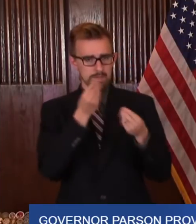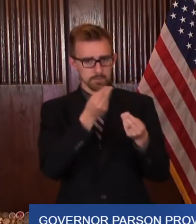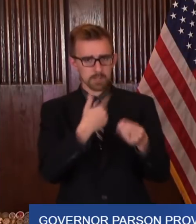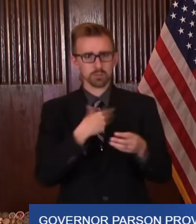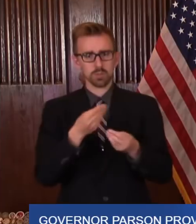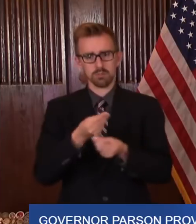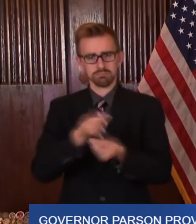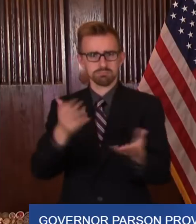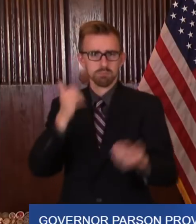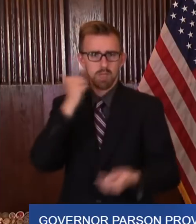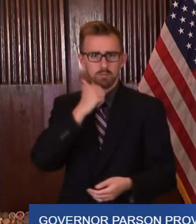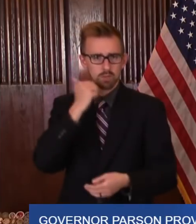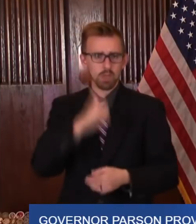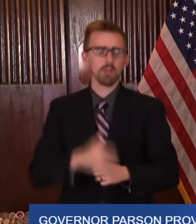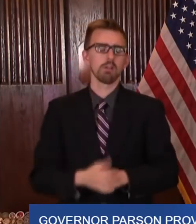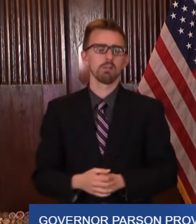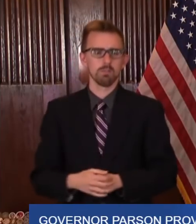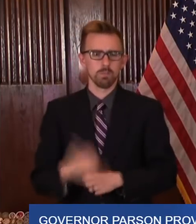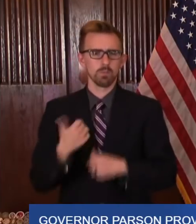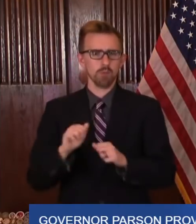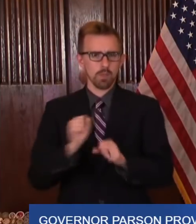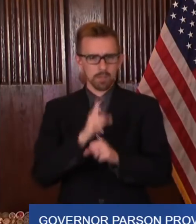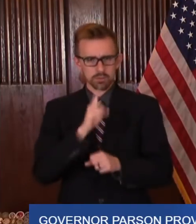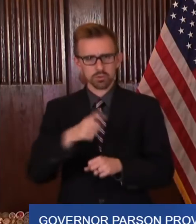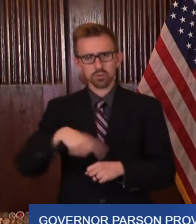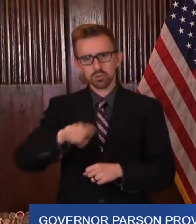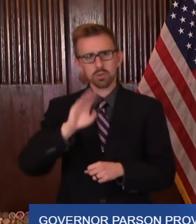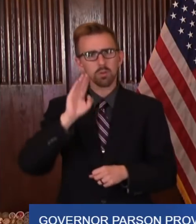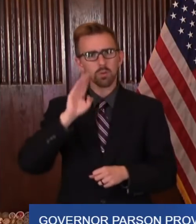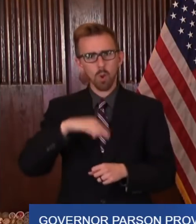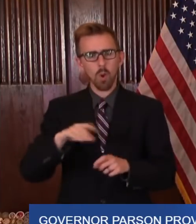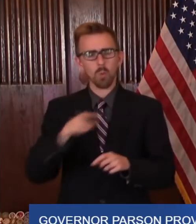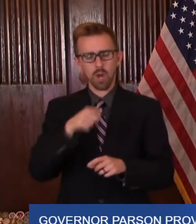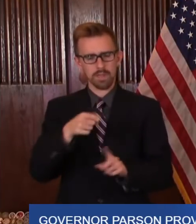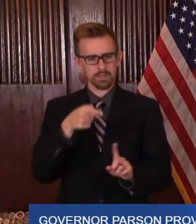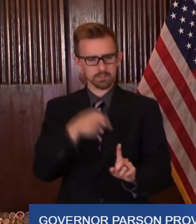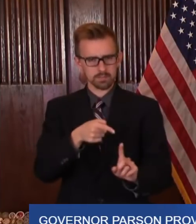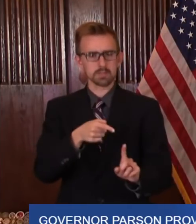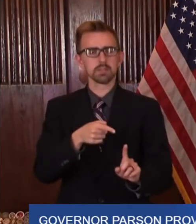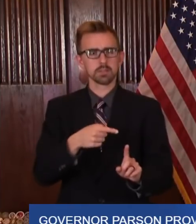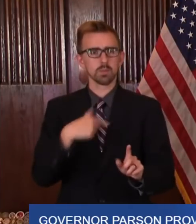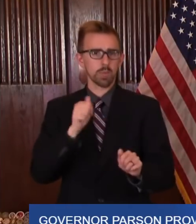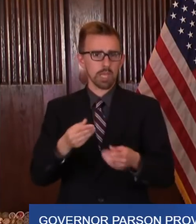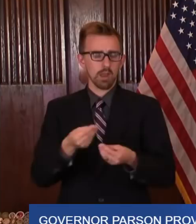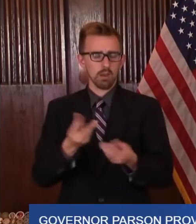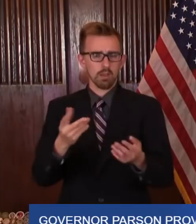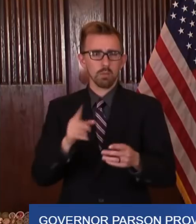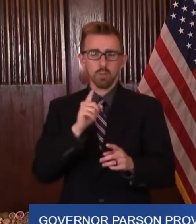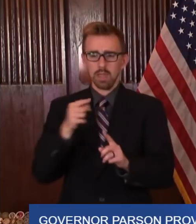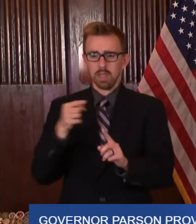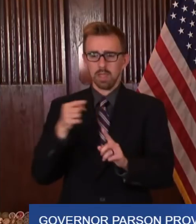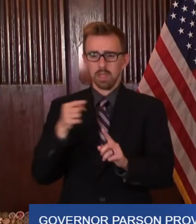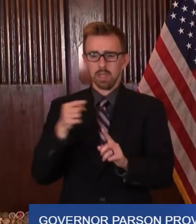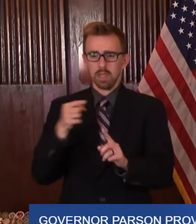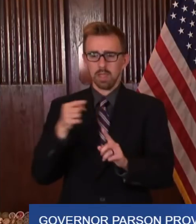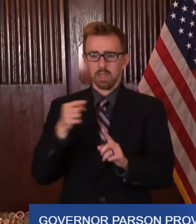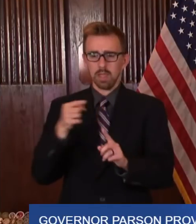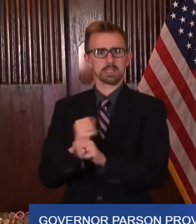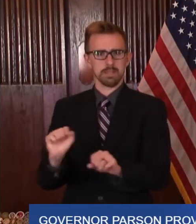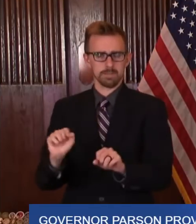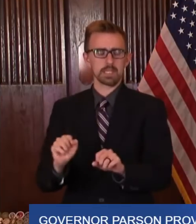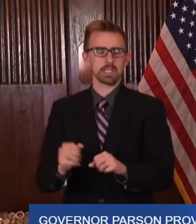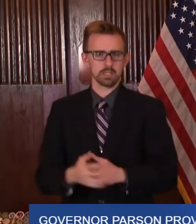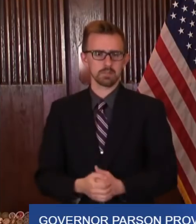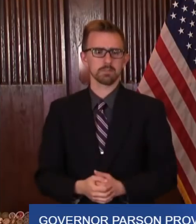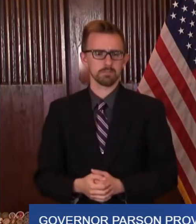out daily, trying to make sure people do know where there's at, what we can put out, because at the end of the day, it's about public safety. And I think it's